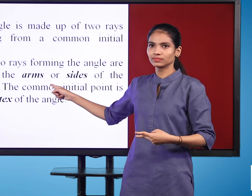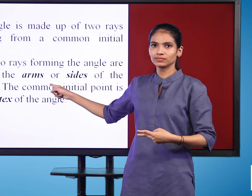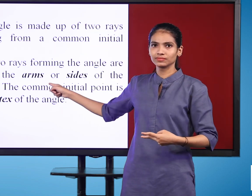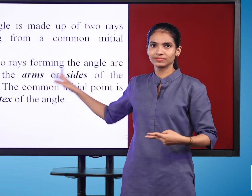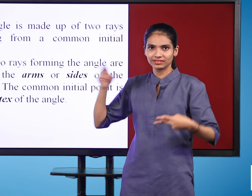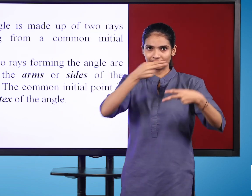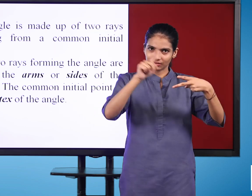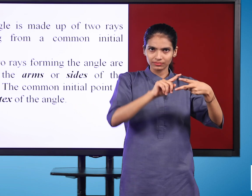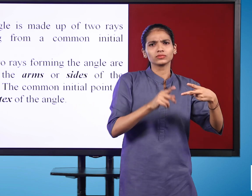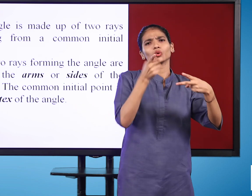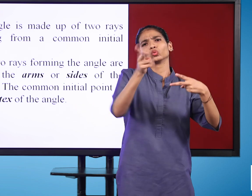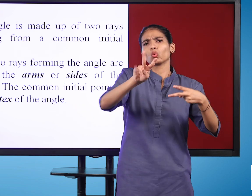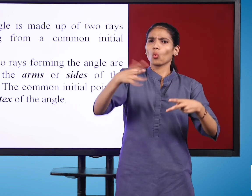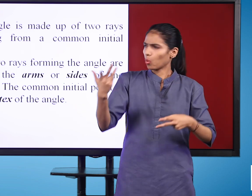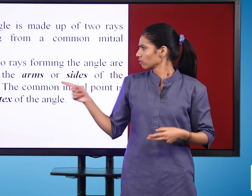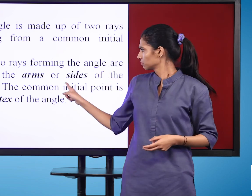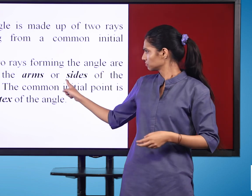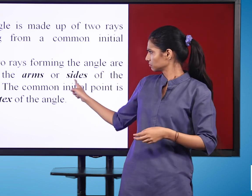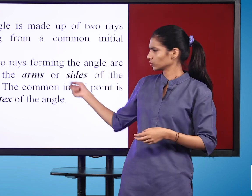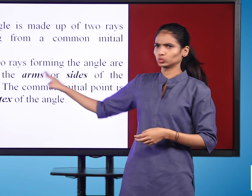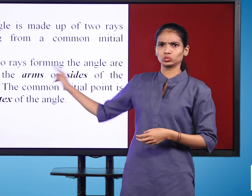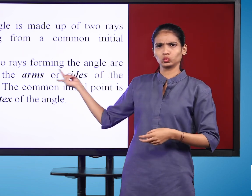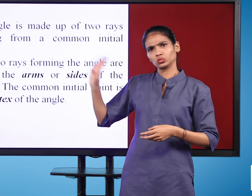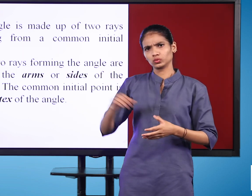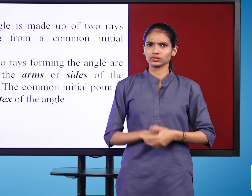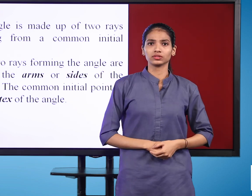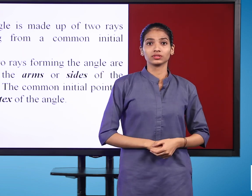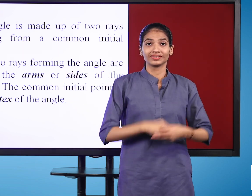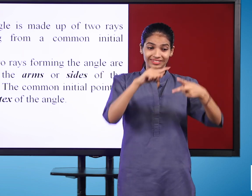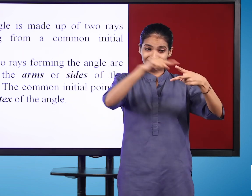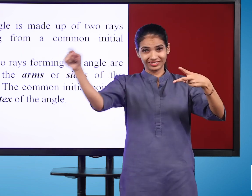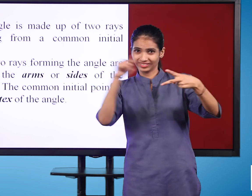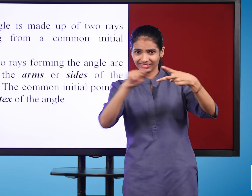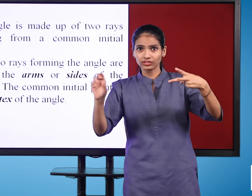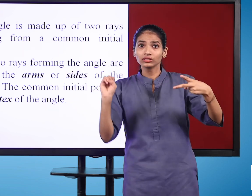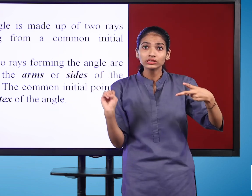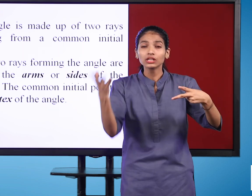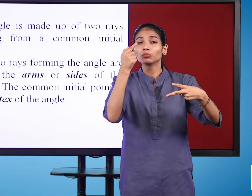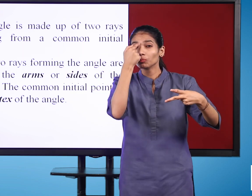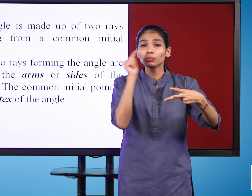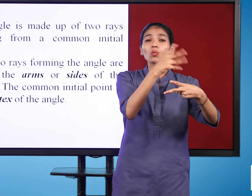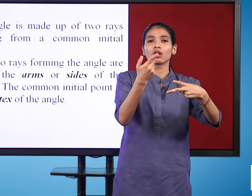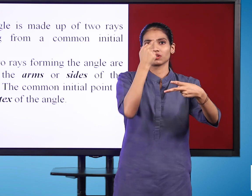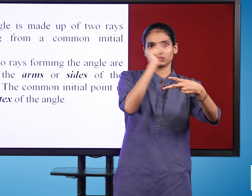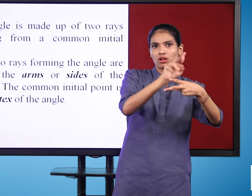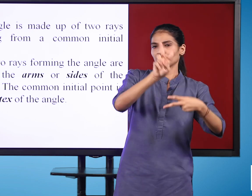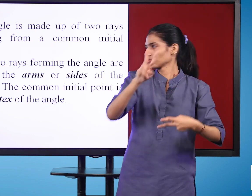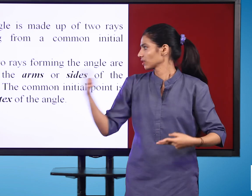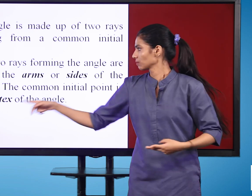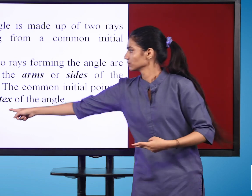angle are called the arms or sides of the angle. The common initial point is the vertex